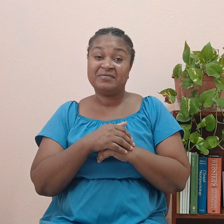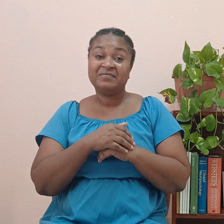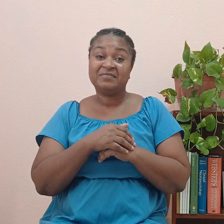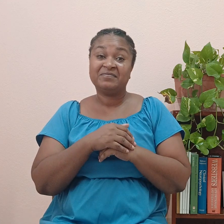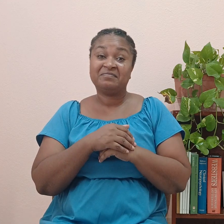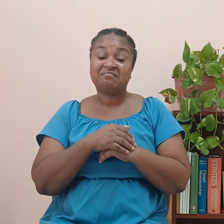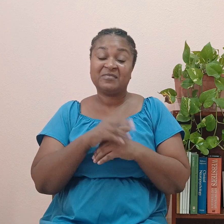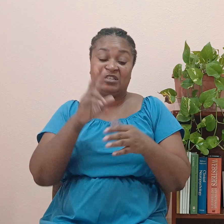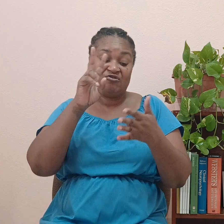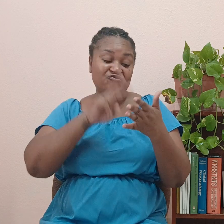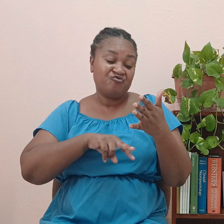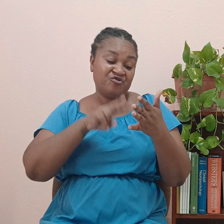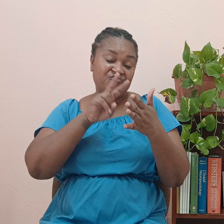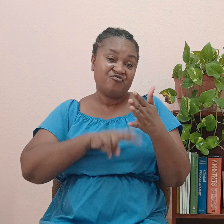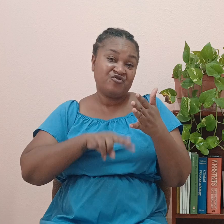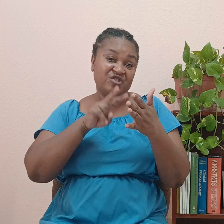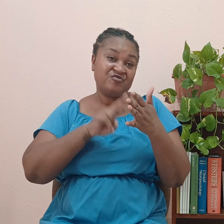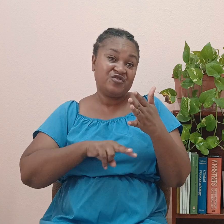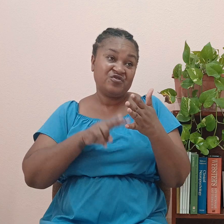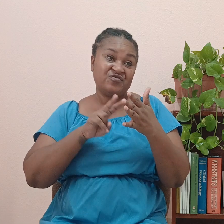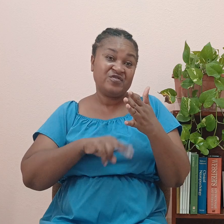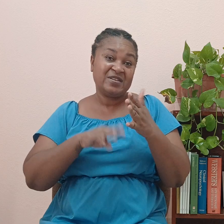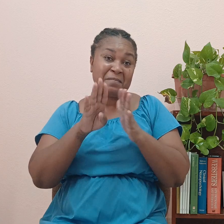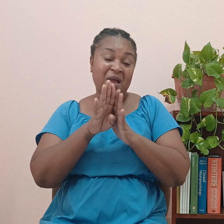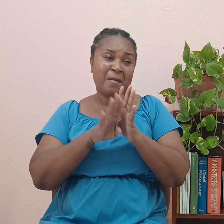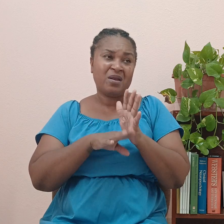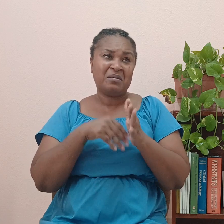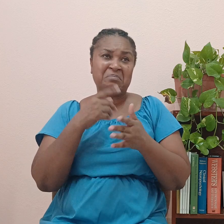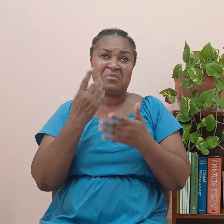Read your Bible at least once per day.